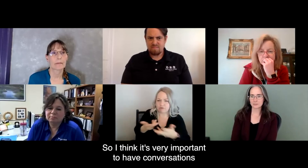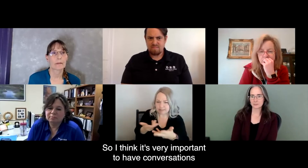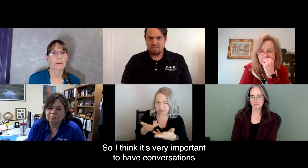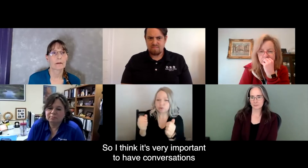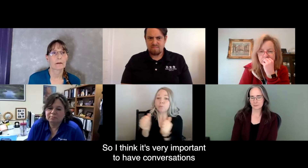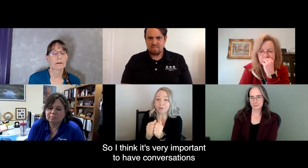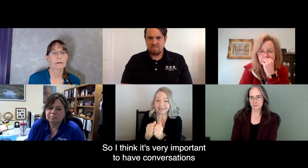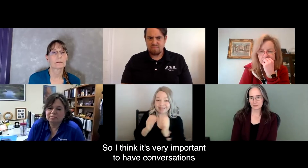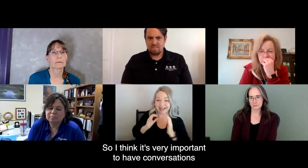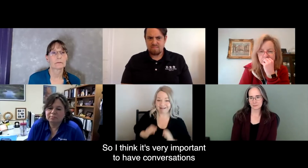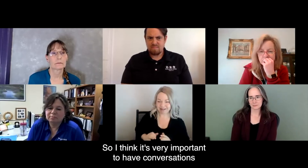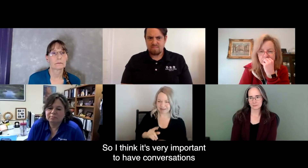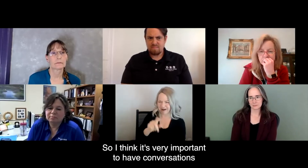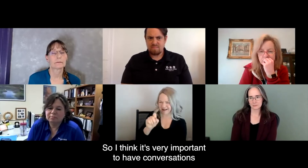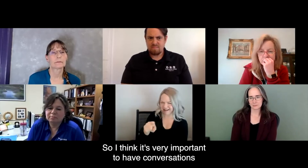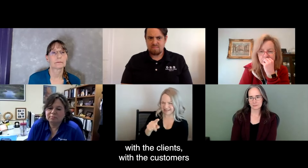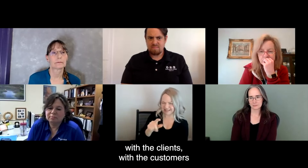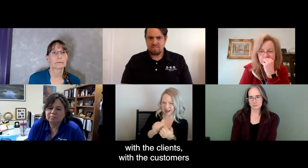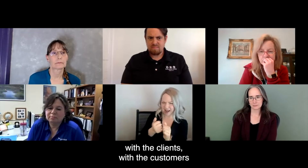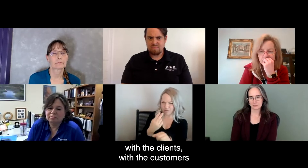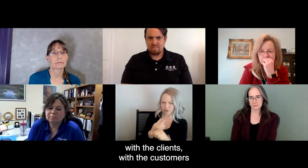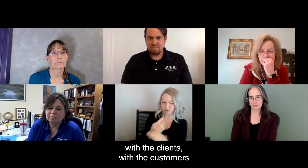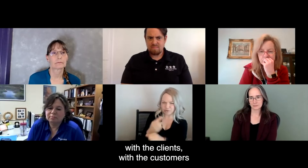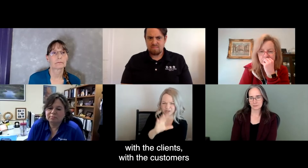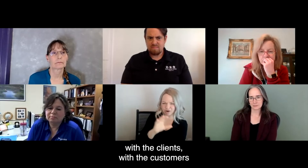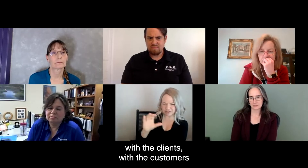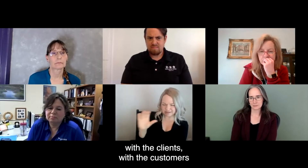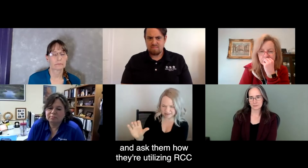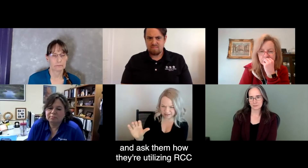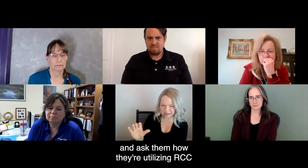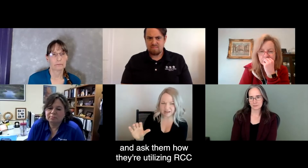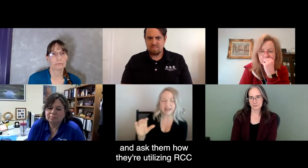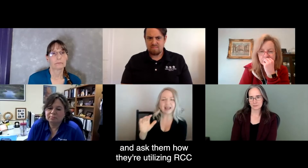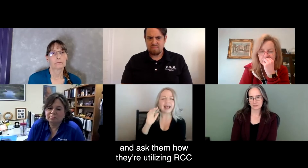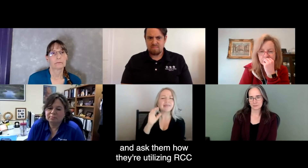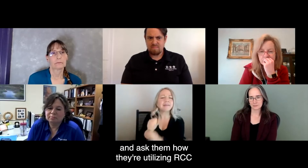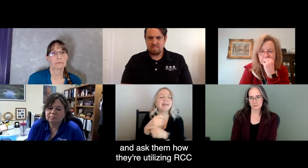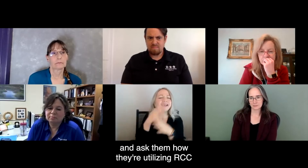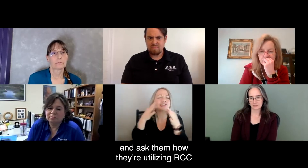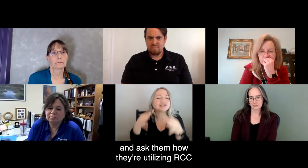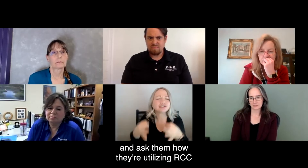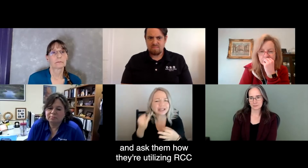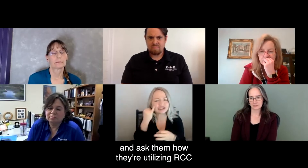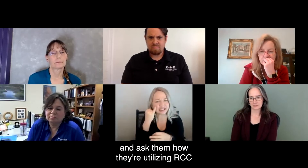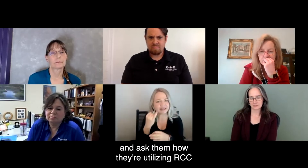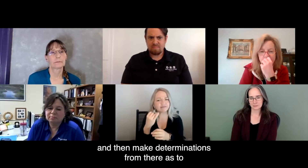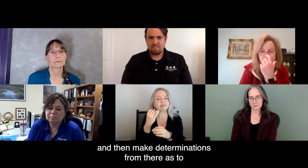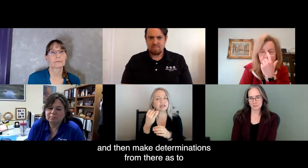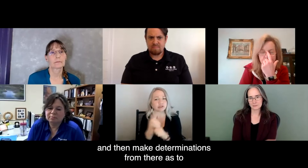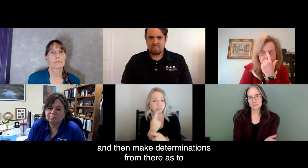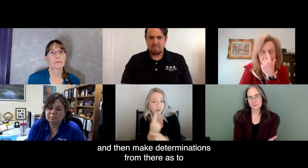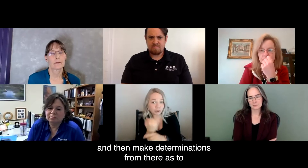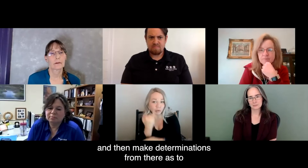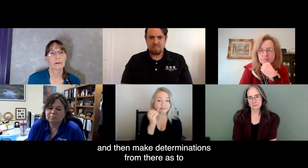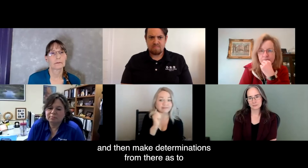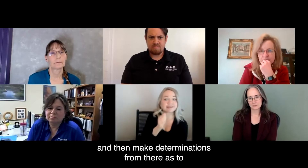important to have conversations with the clients, with the customers, and ask them how they're utilizing RCC, and